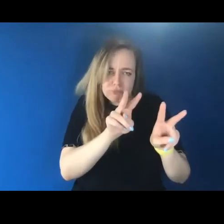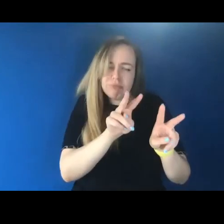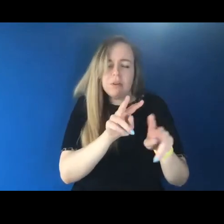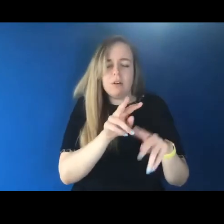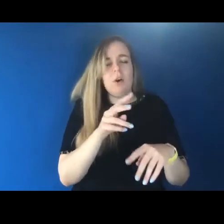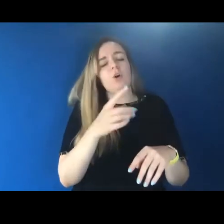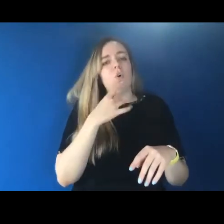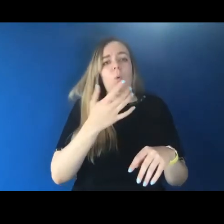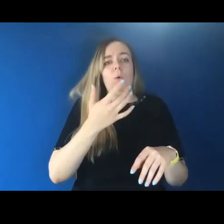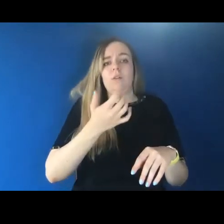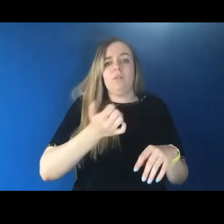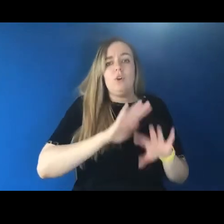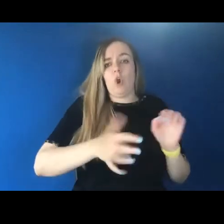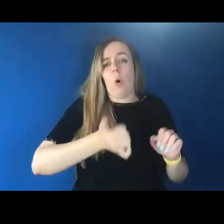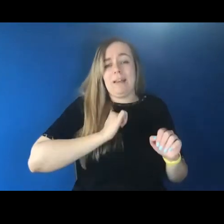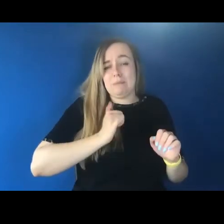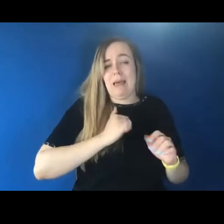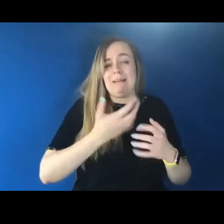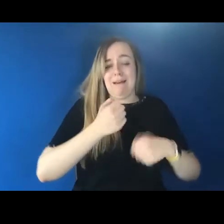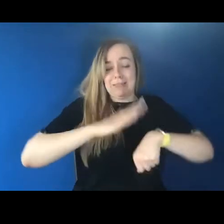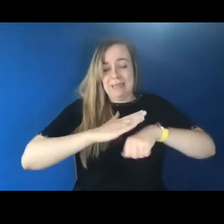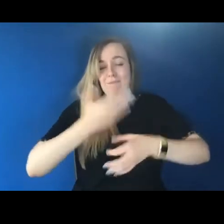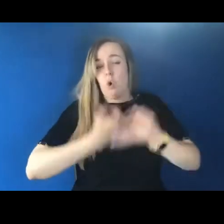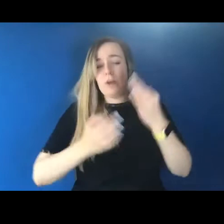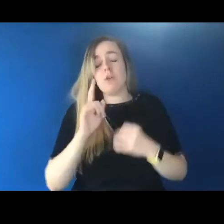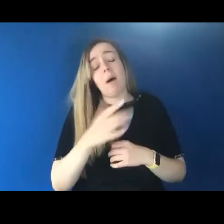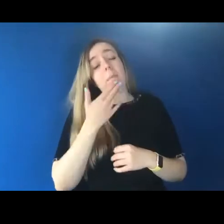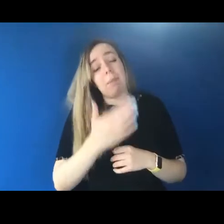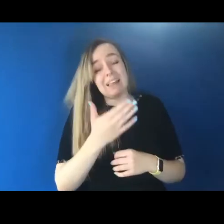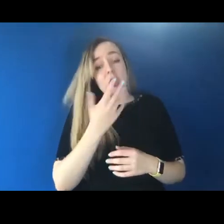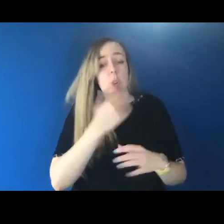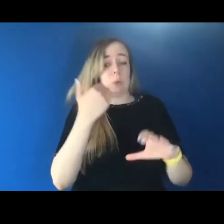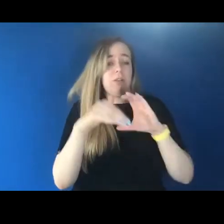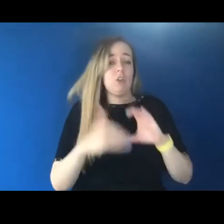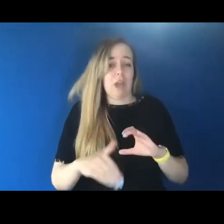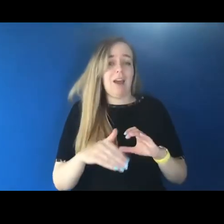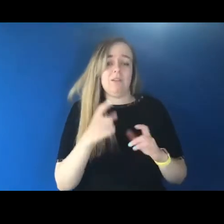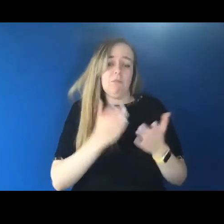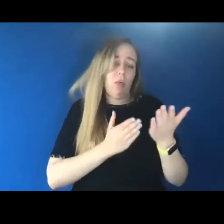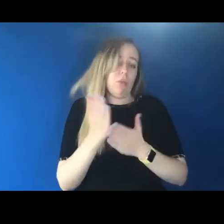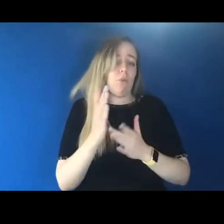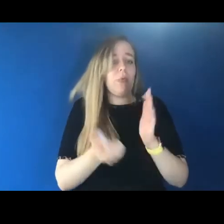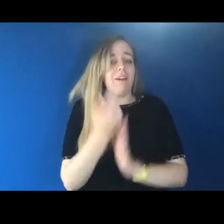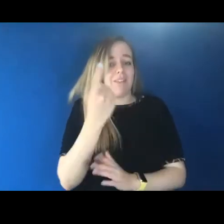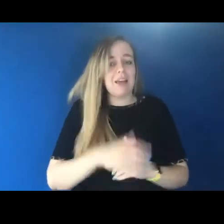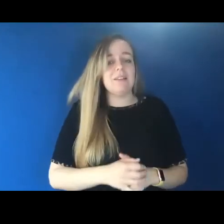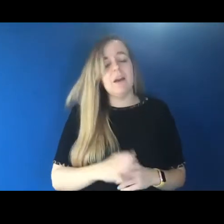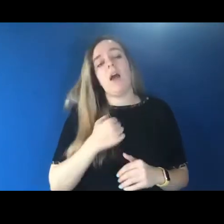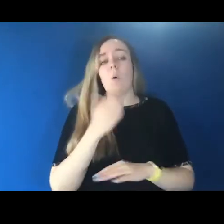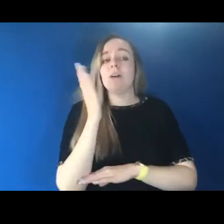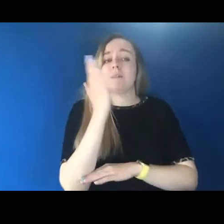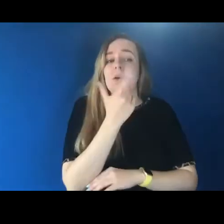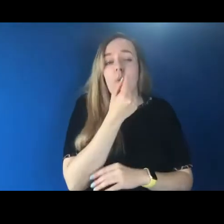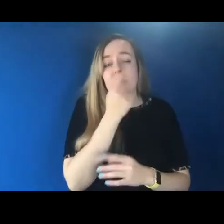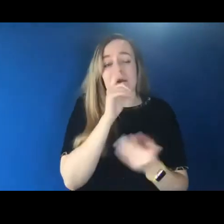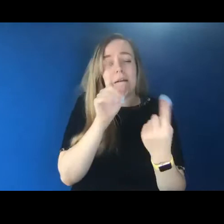don't expect to have time for questions at the end, but please do use the chat box as we go along. Our speakers might be able to